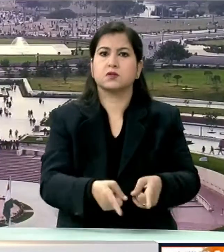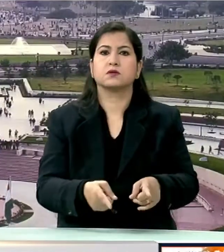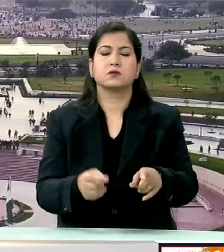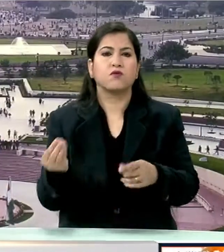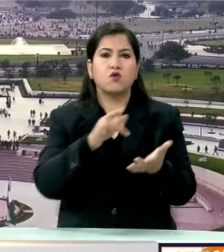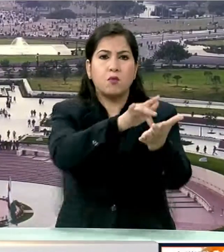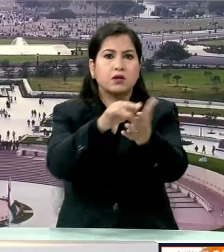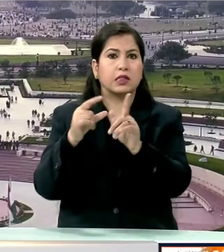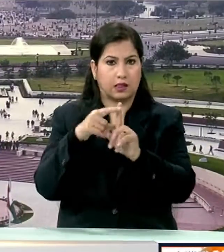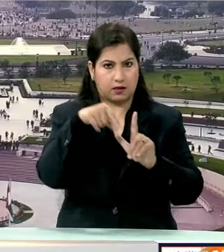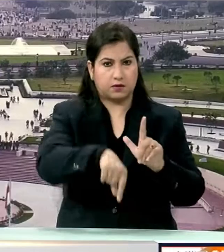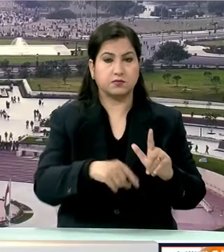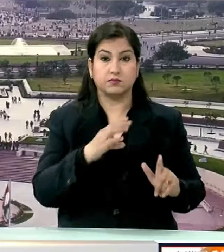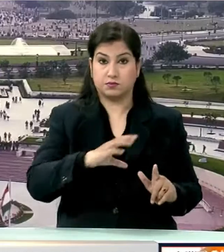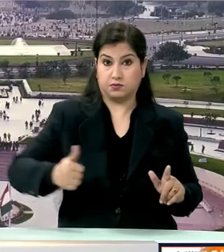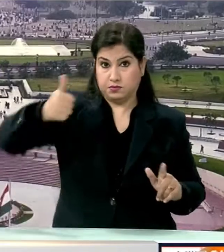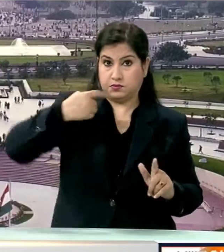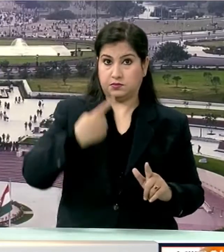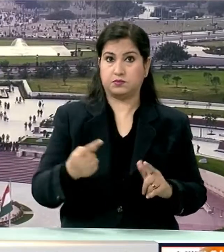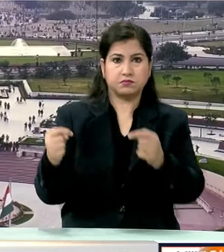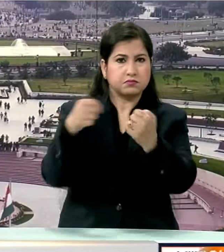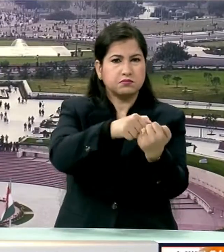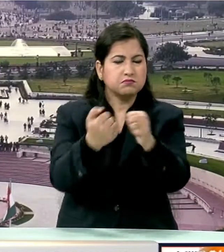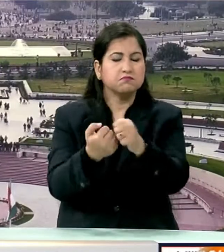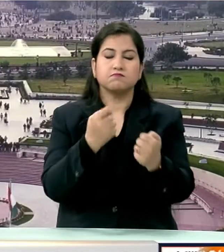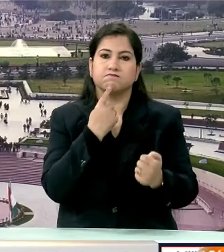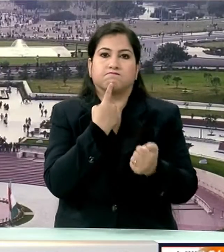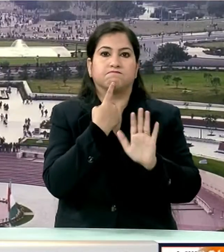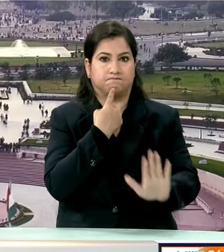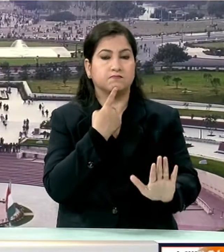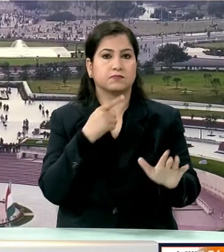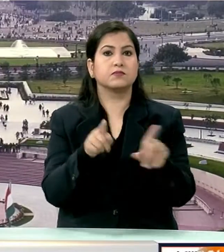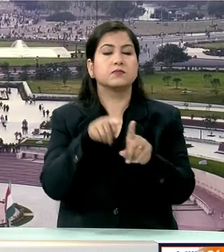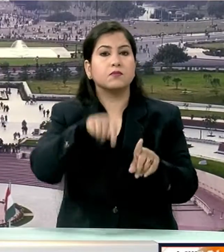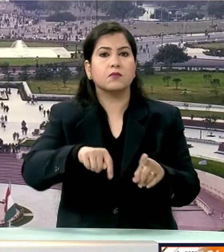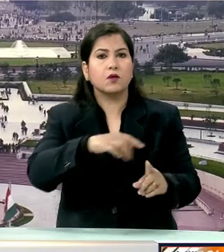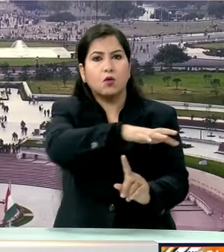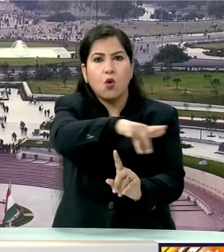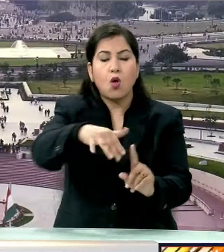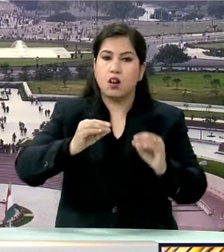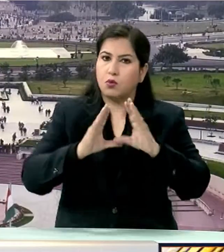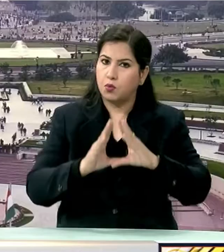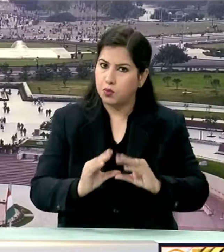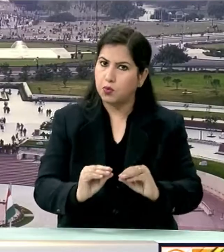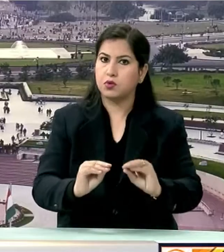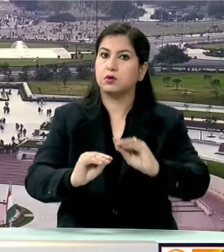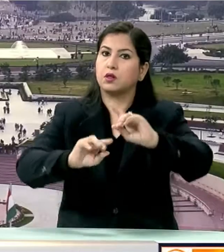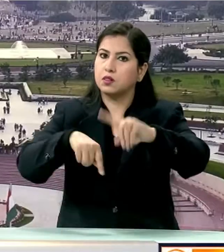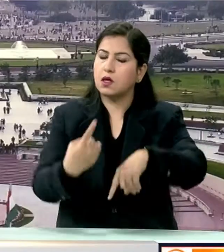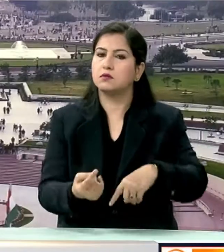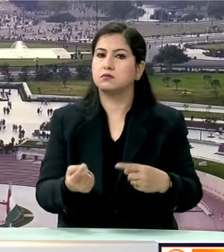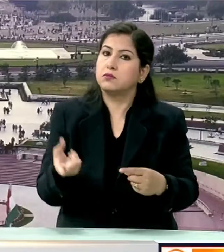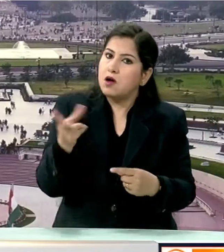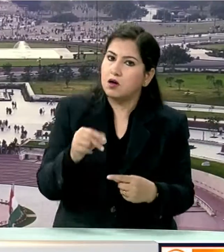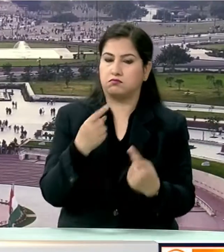some parts of Delhi. The chairman said the violence is a serious issue. When the situation will become normal in Delhi, the issue will